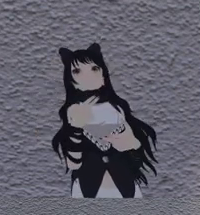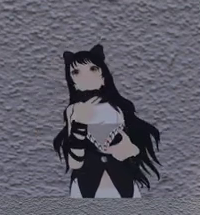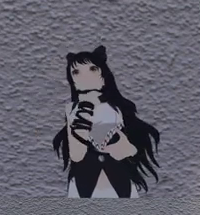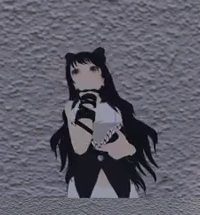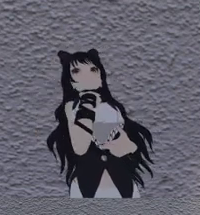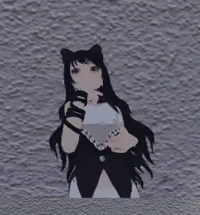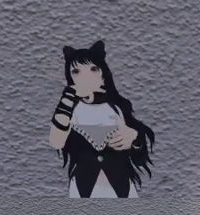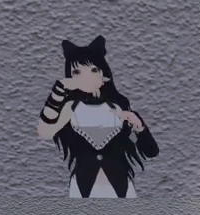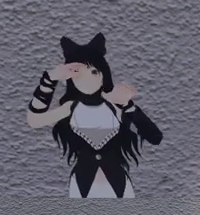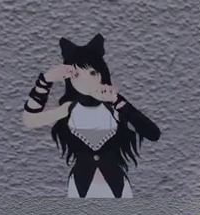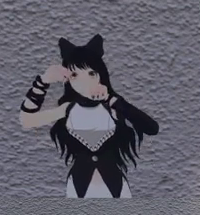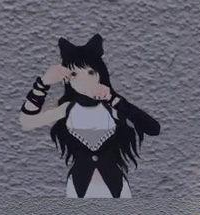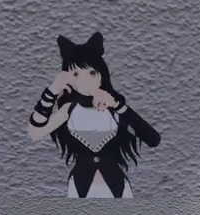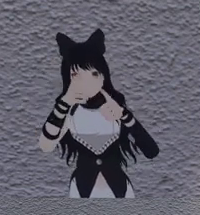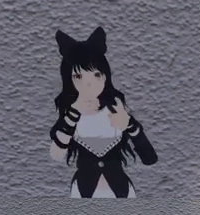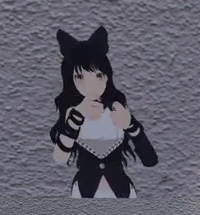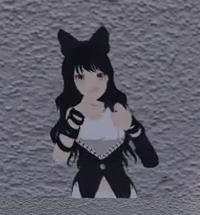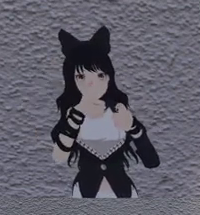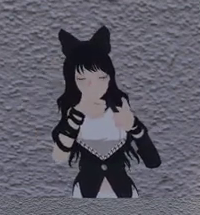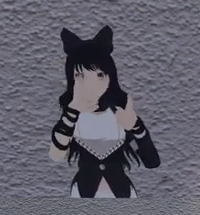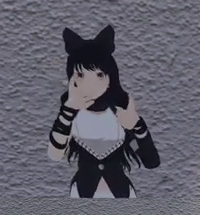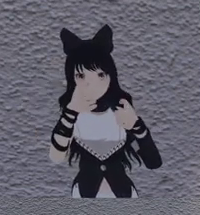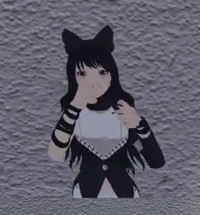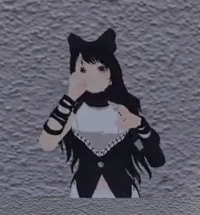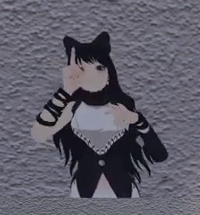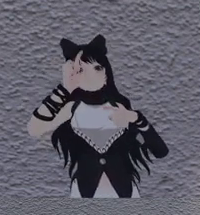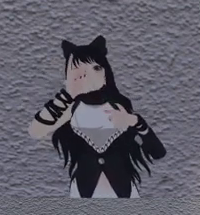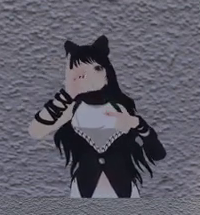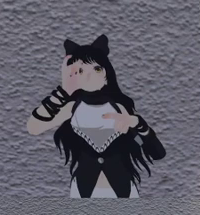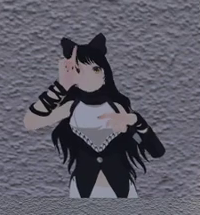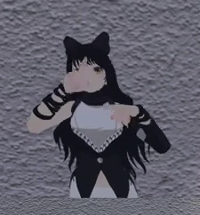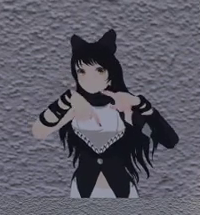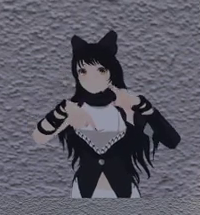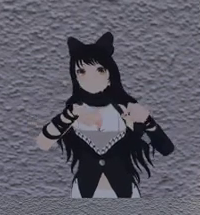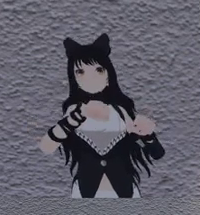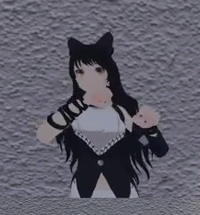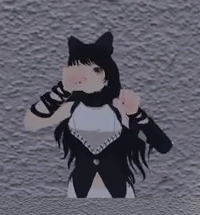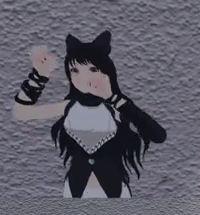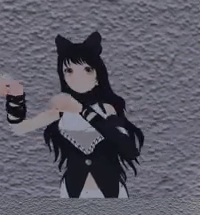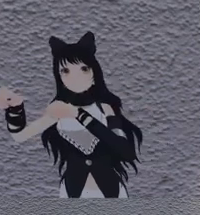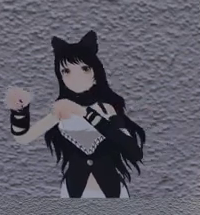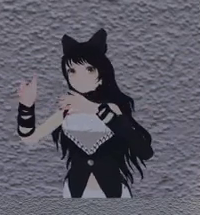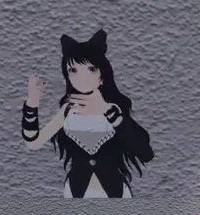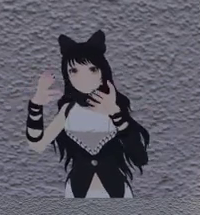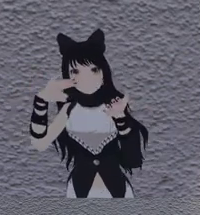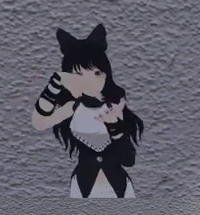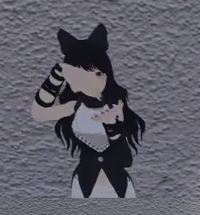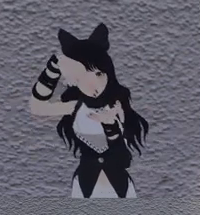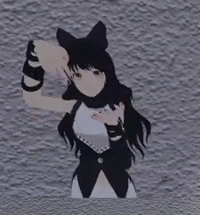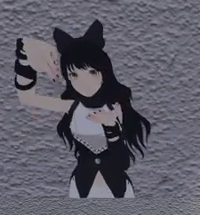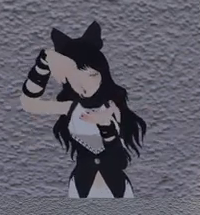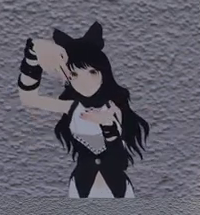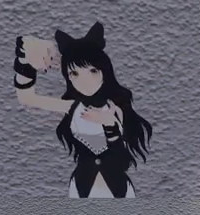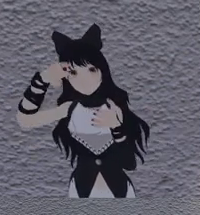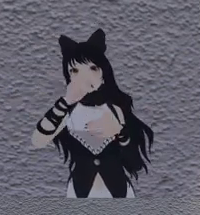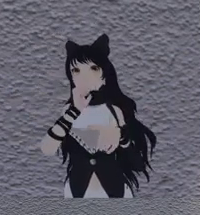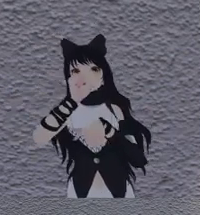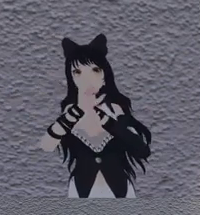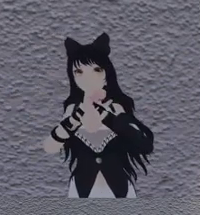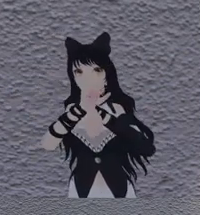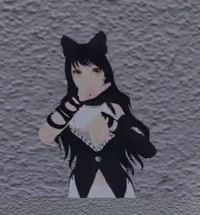example would be if there's a game problem, so everybody's frozen. You're trying to move, but nobody's moving. You can't move. You're just